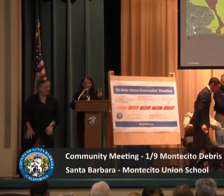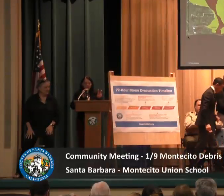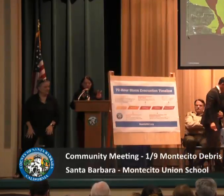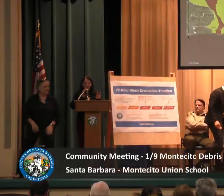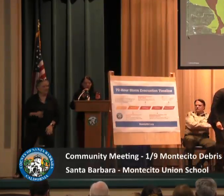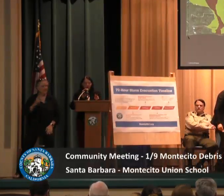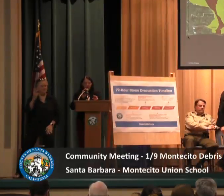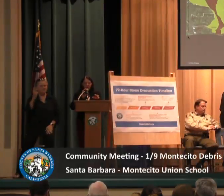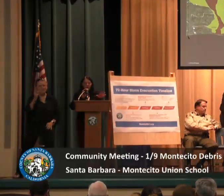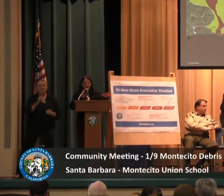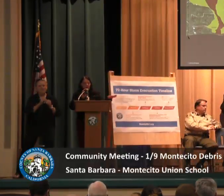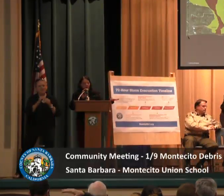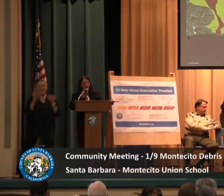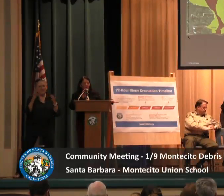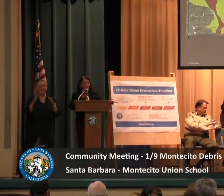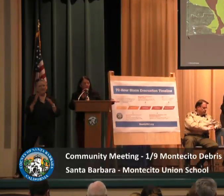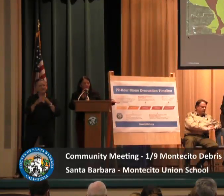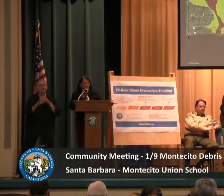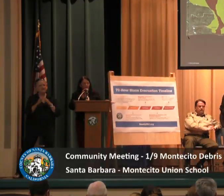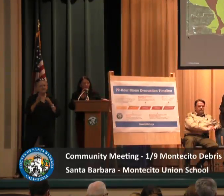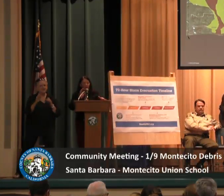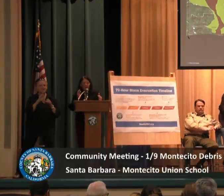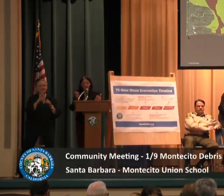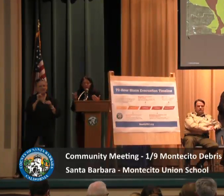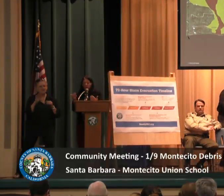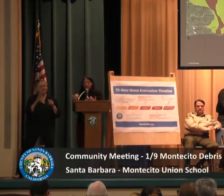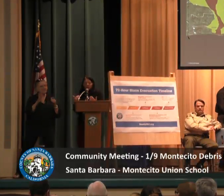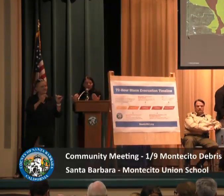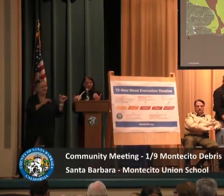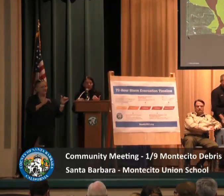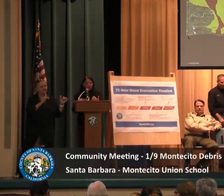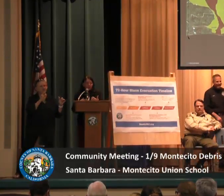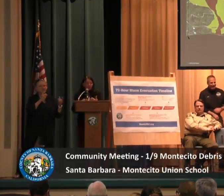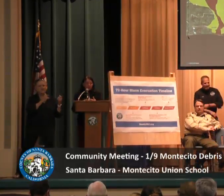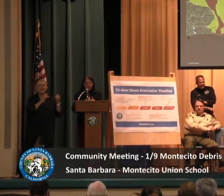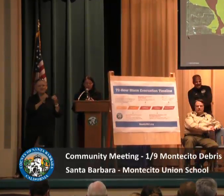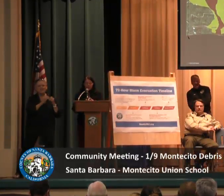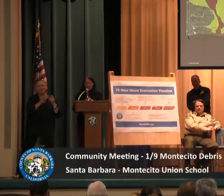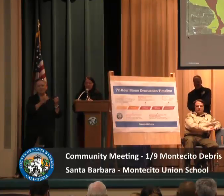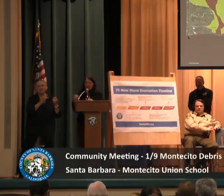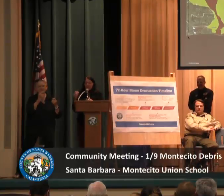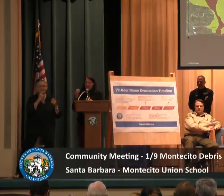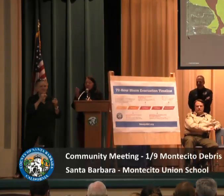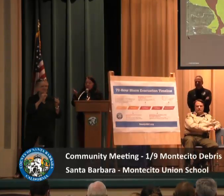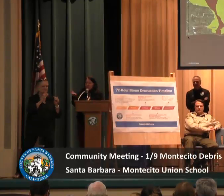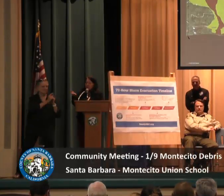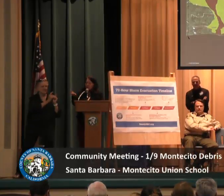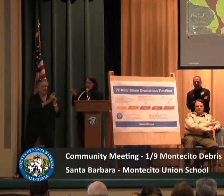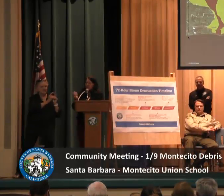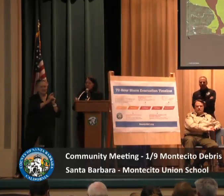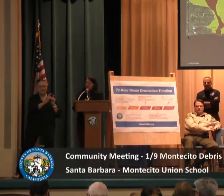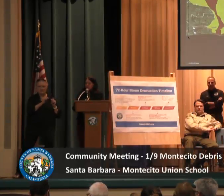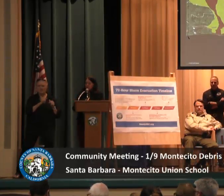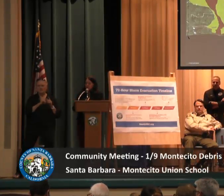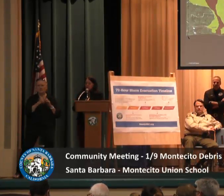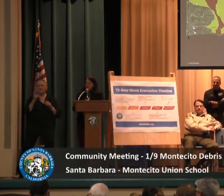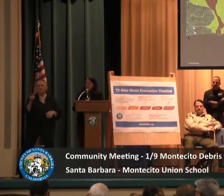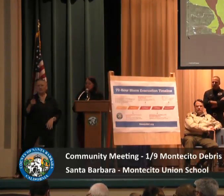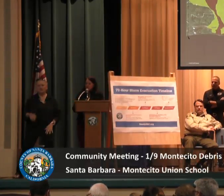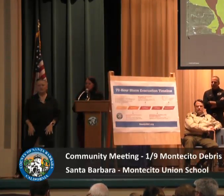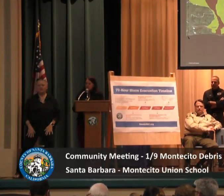We've got two more, and then certainly everyone will stay here so that you can actually speak to them directly. We're going to start. We'll go with